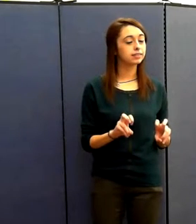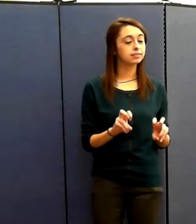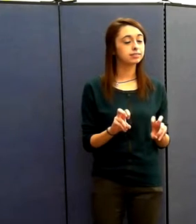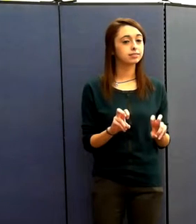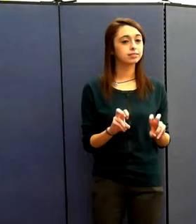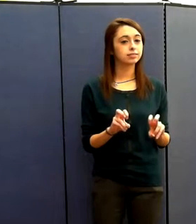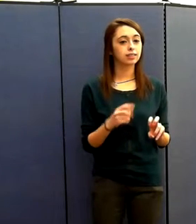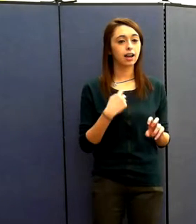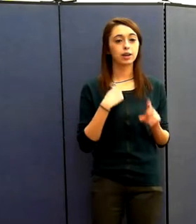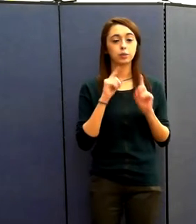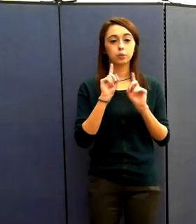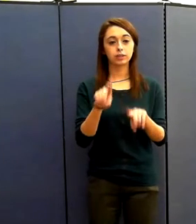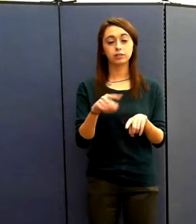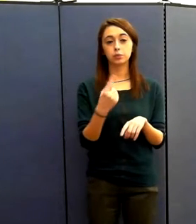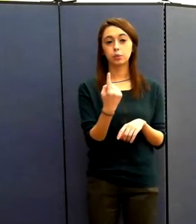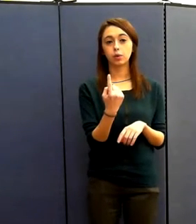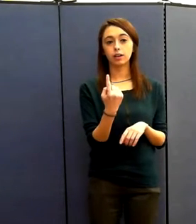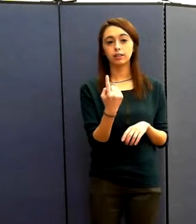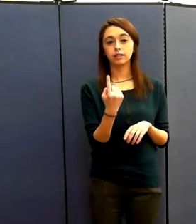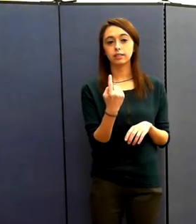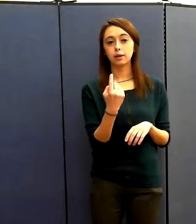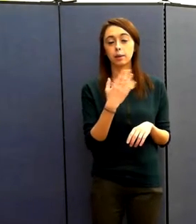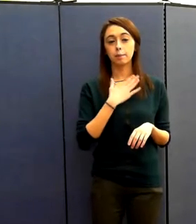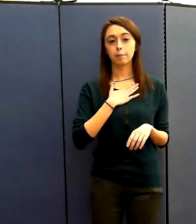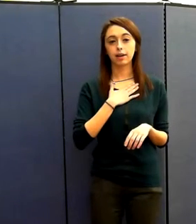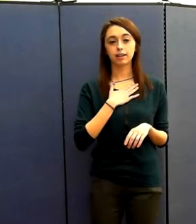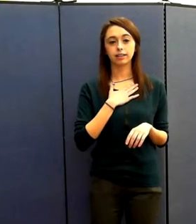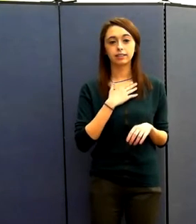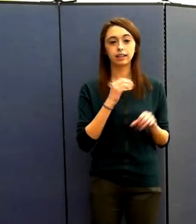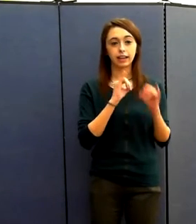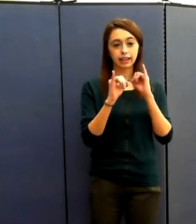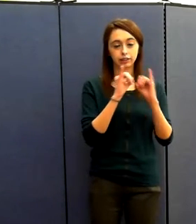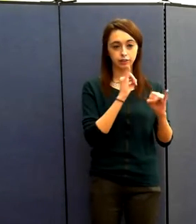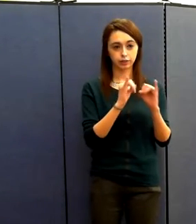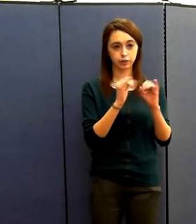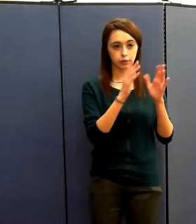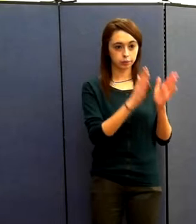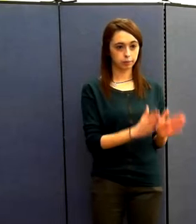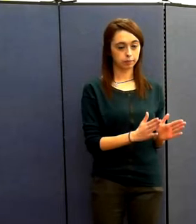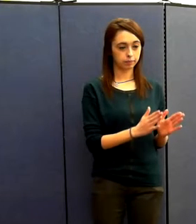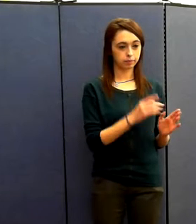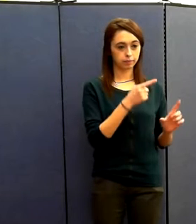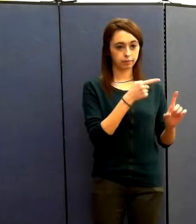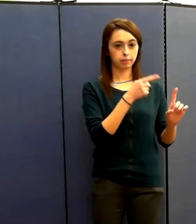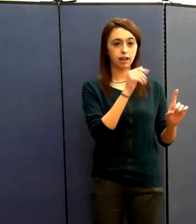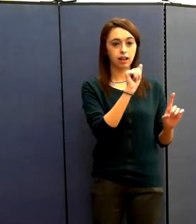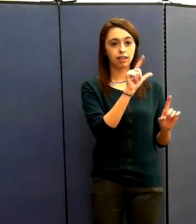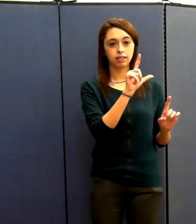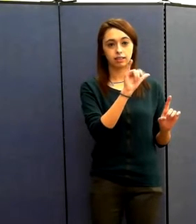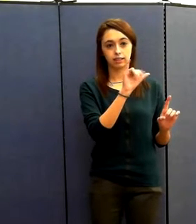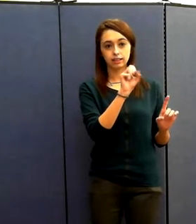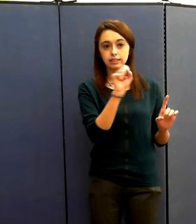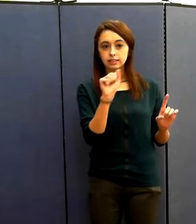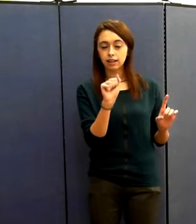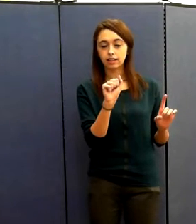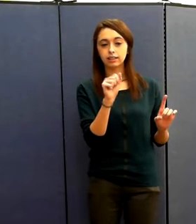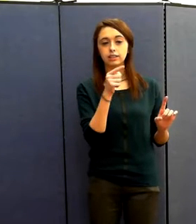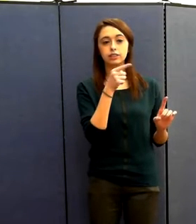went to one of my interview participants, Alyssa, and she explains the tensions